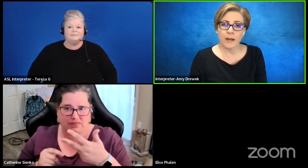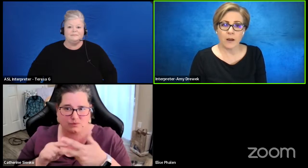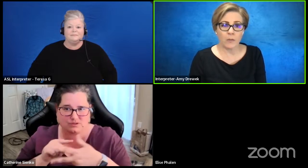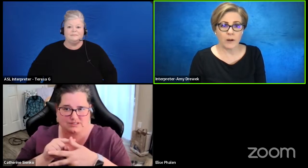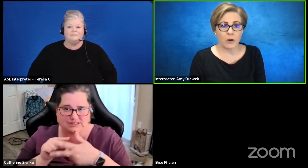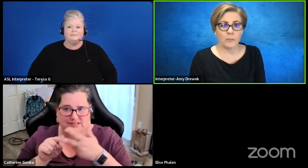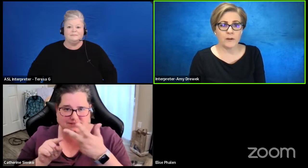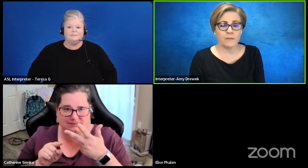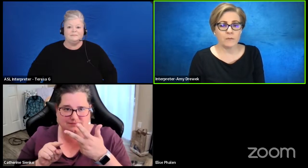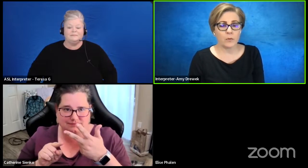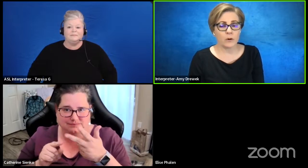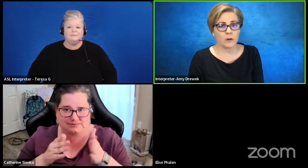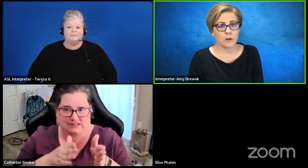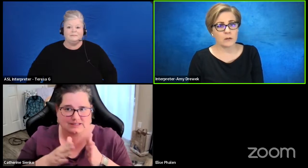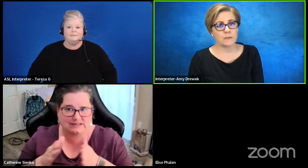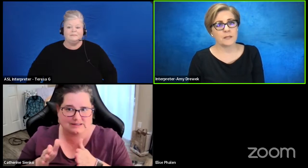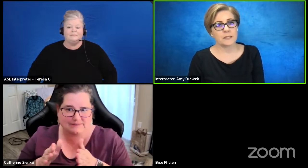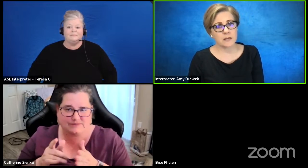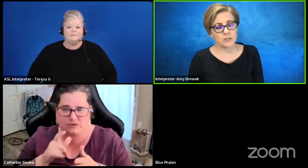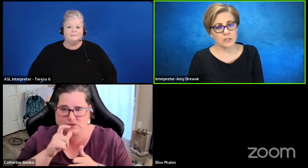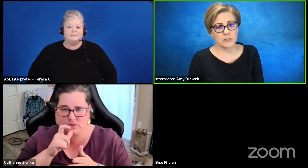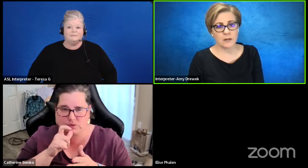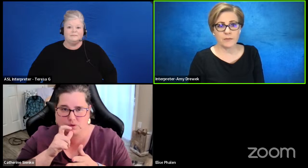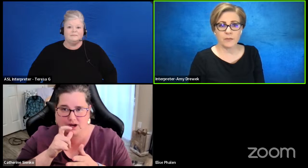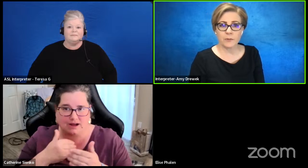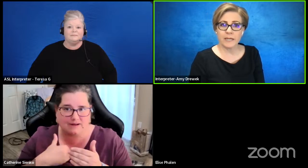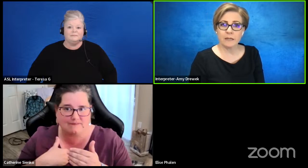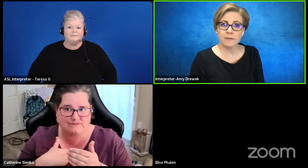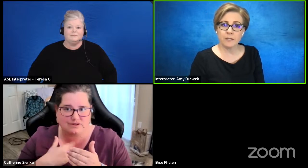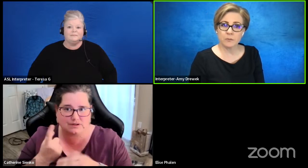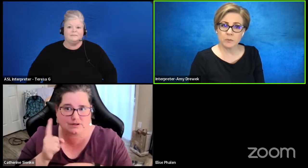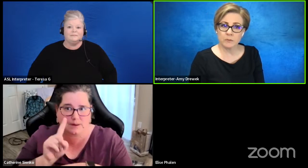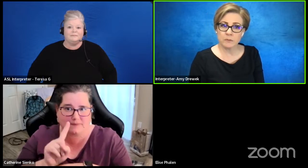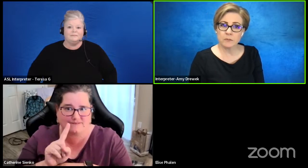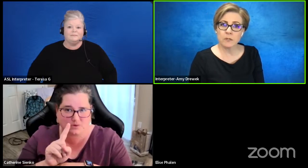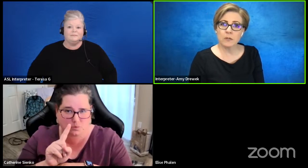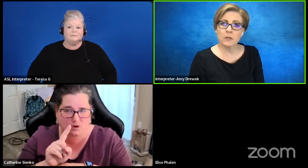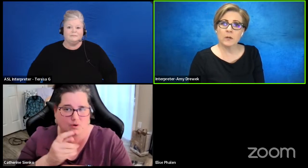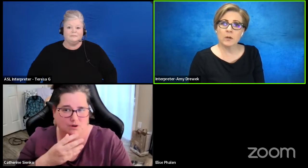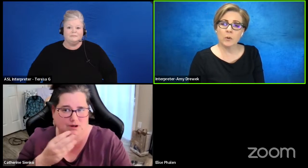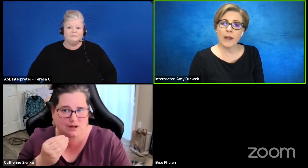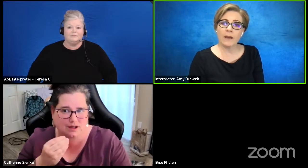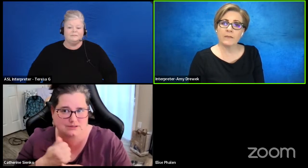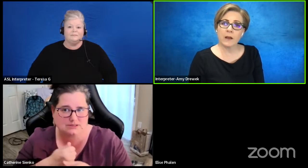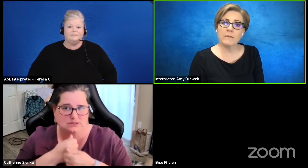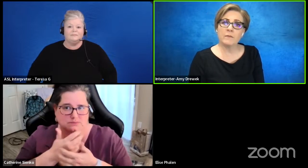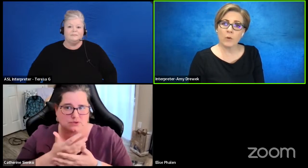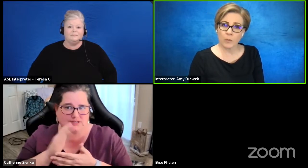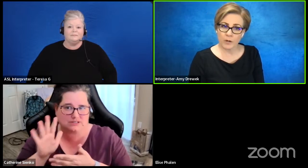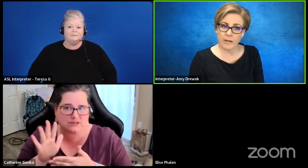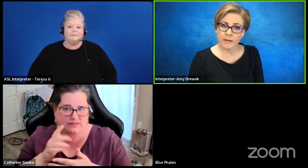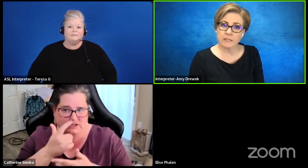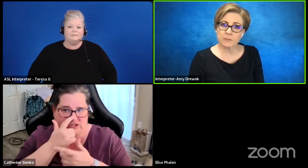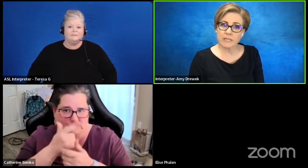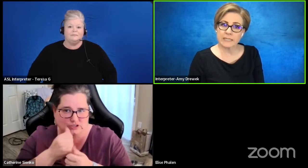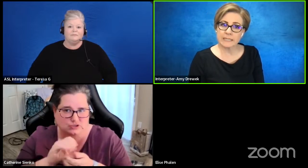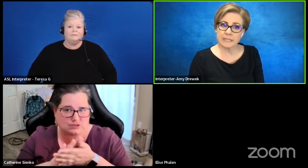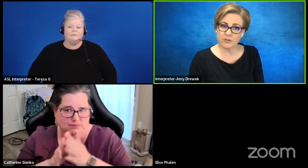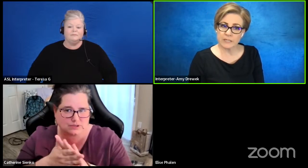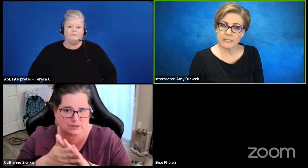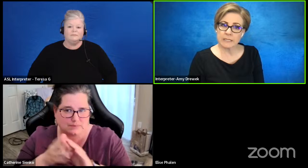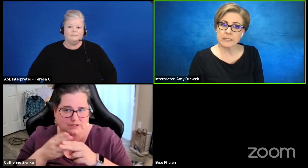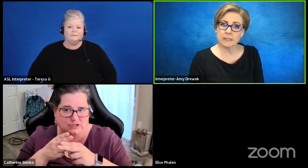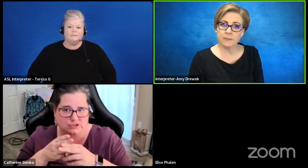Thank you. So now we are open for the discussion of the three individuals who have come forward